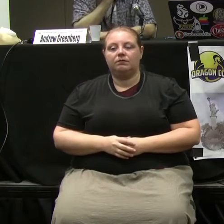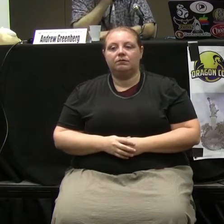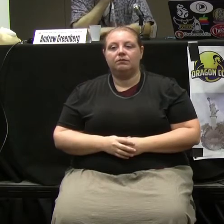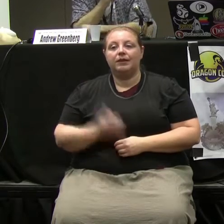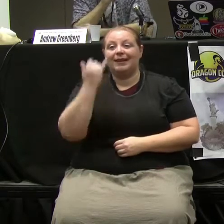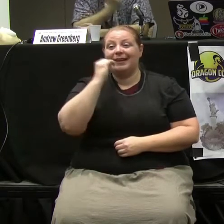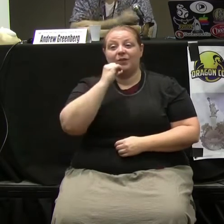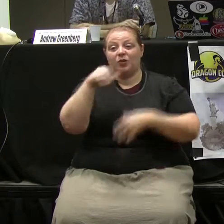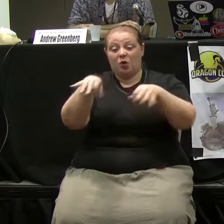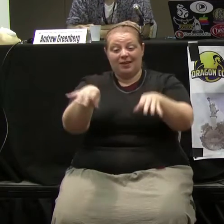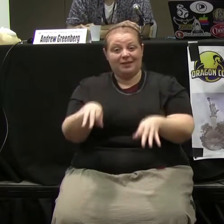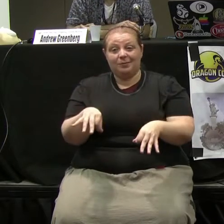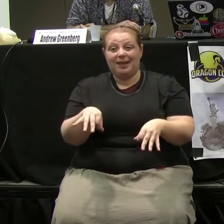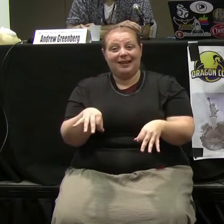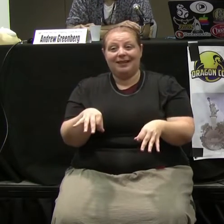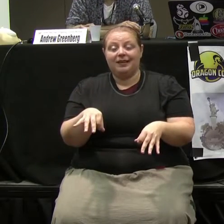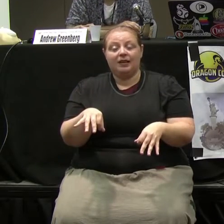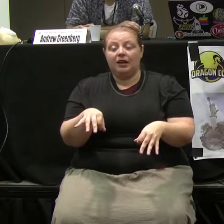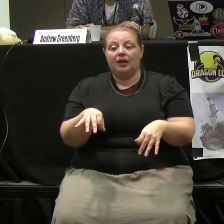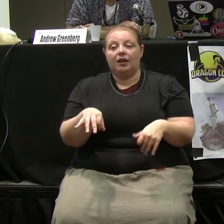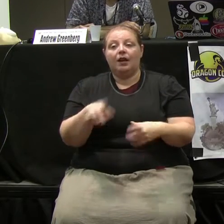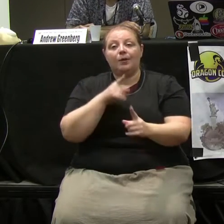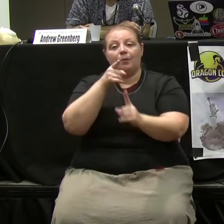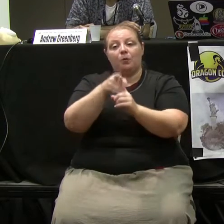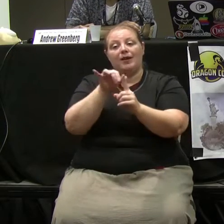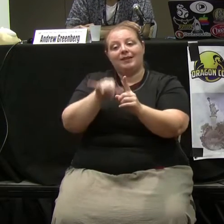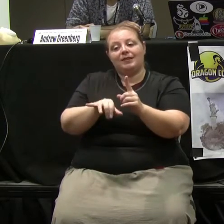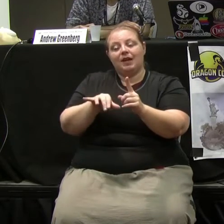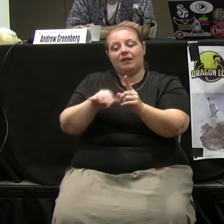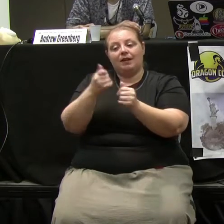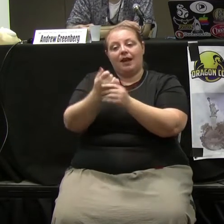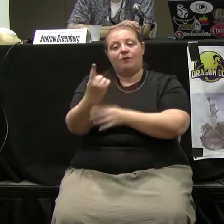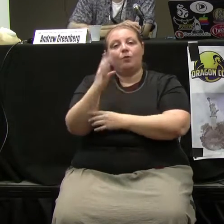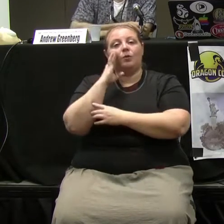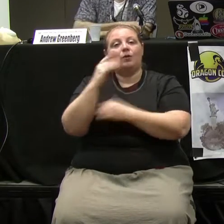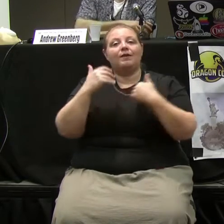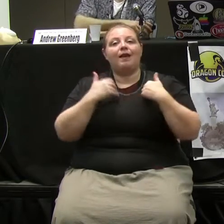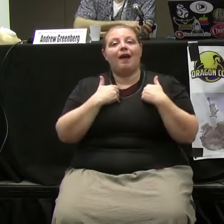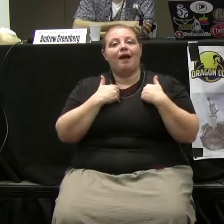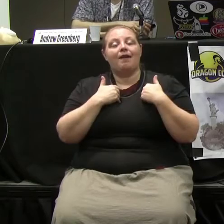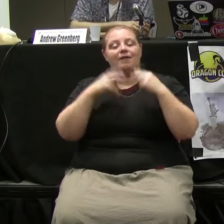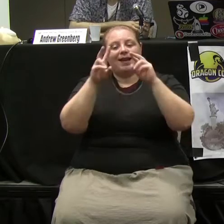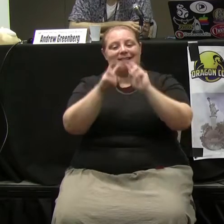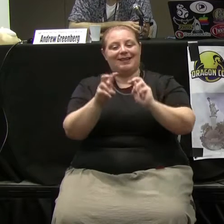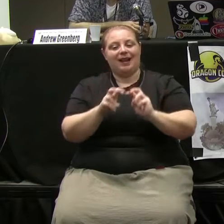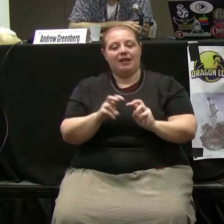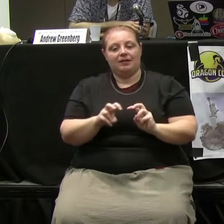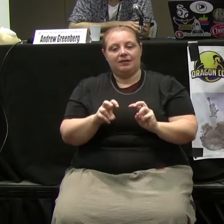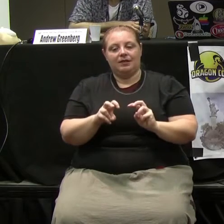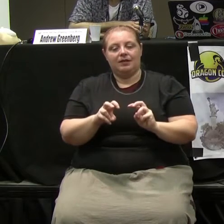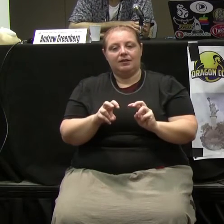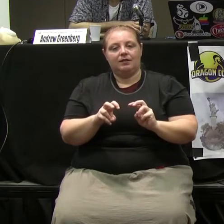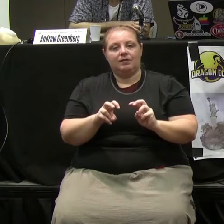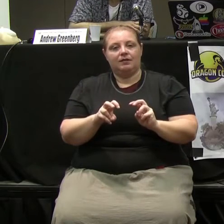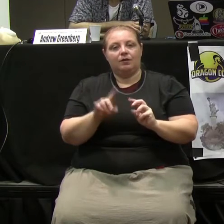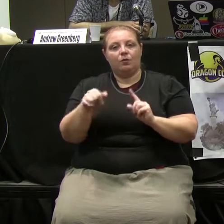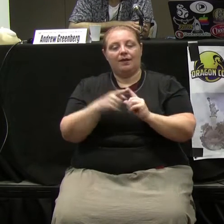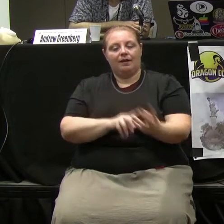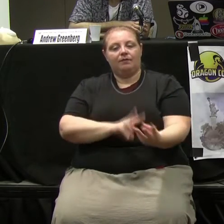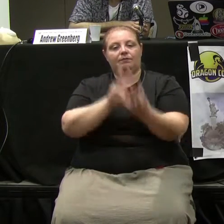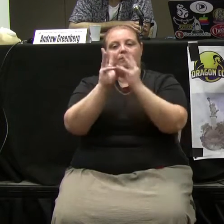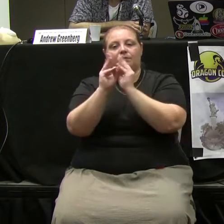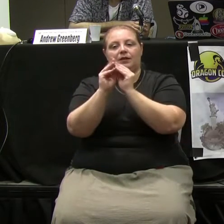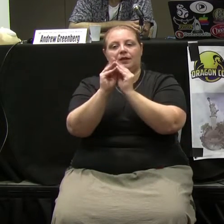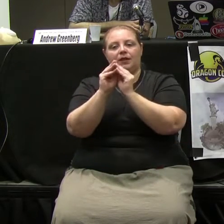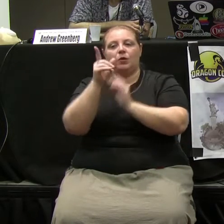don't put an explanation in, you know, the point is that everybody will be handed this analysis when they're in committee, and it'll say who's opposed